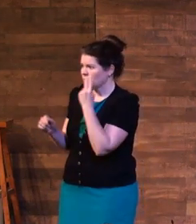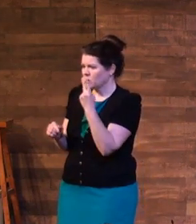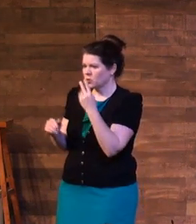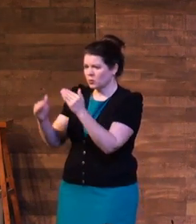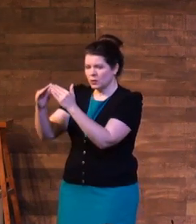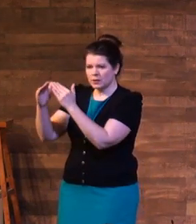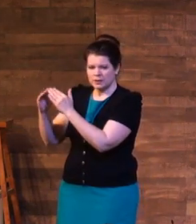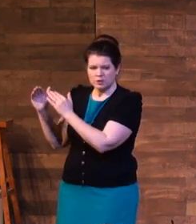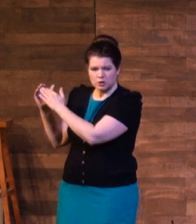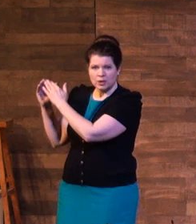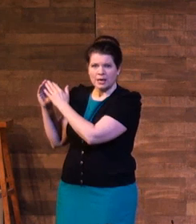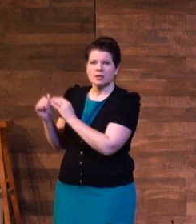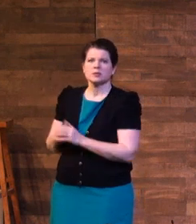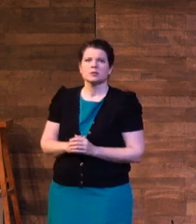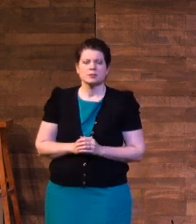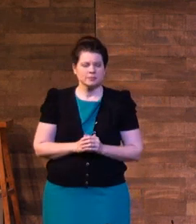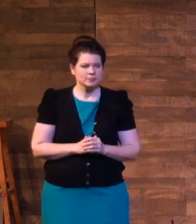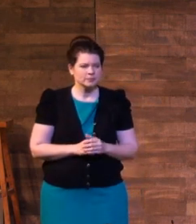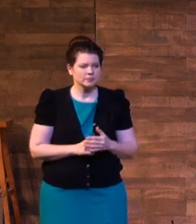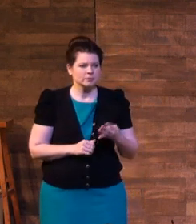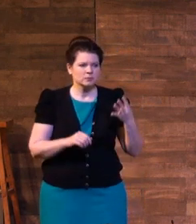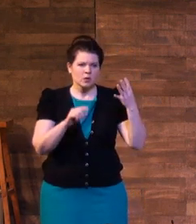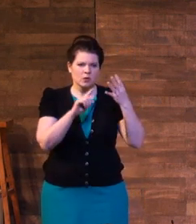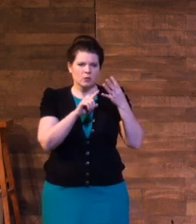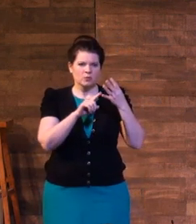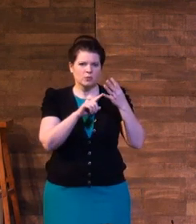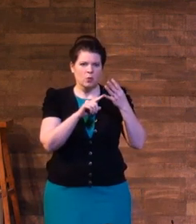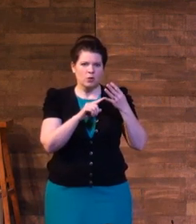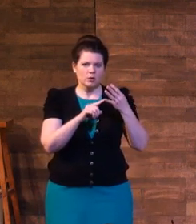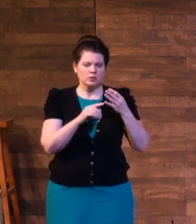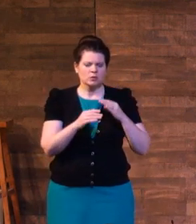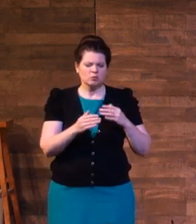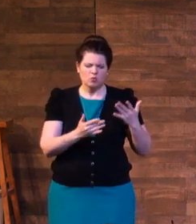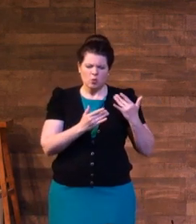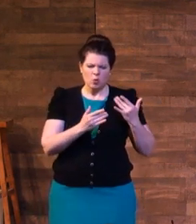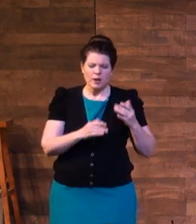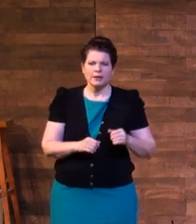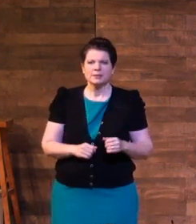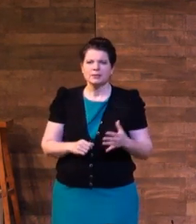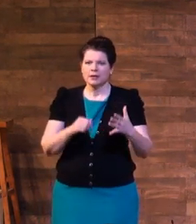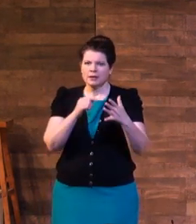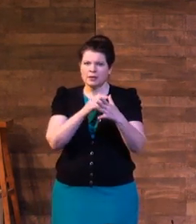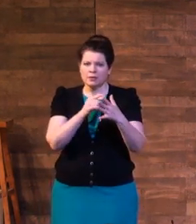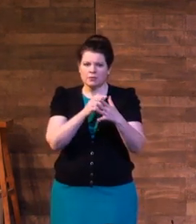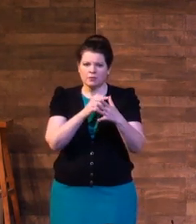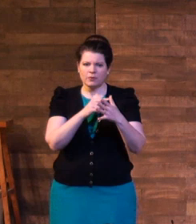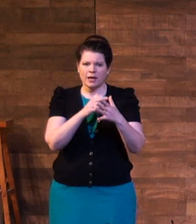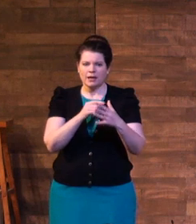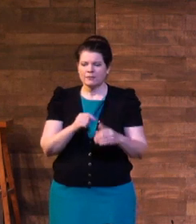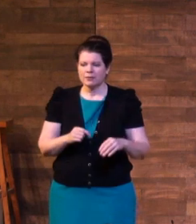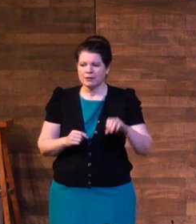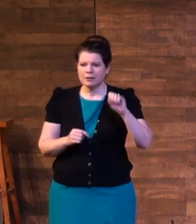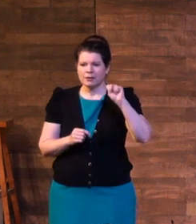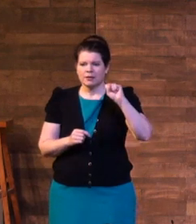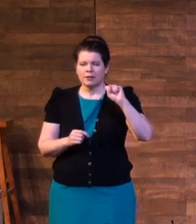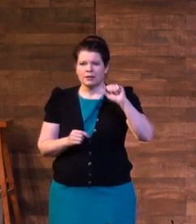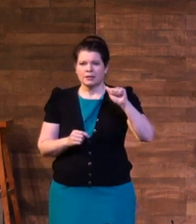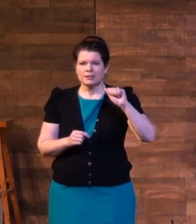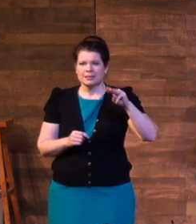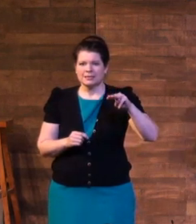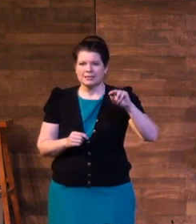we're going to go into Jephthah in more detail a little bit later, so I'll skip over him for the moment. Samson we probably know the most about because there's the most written about